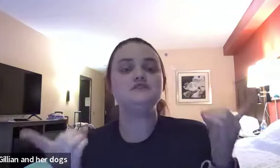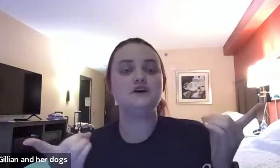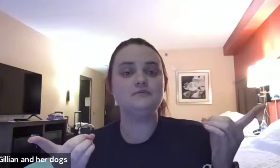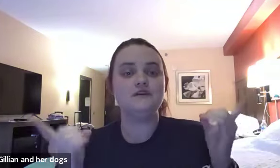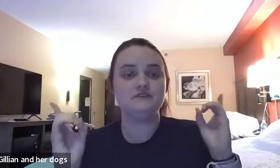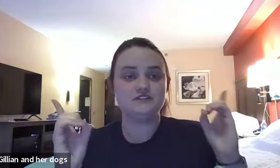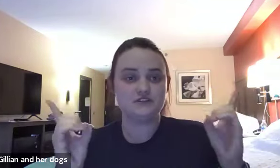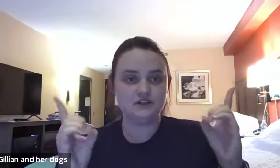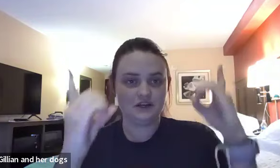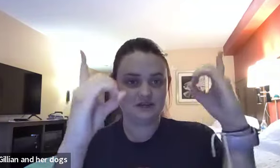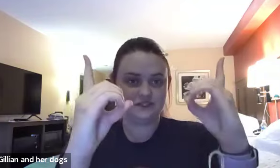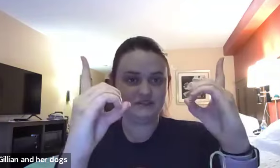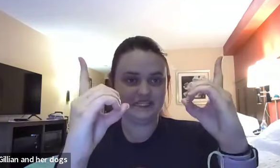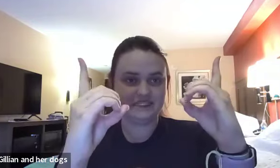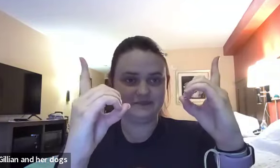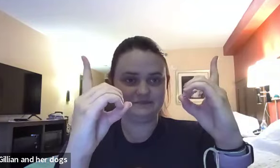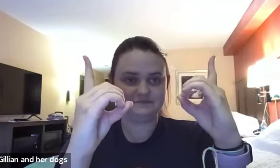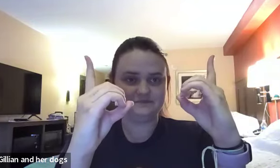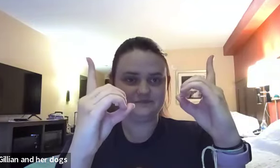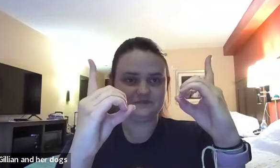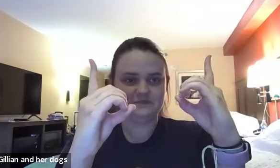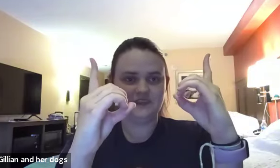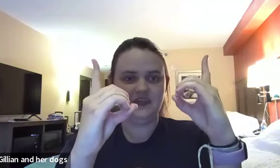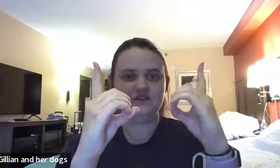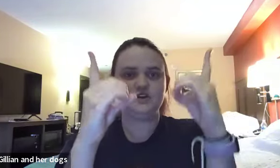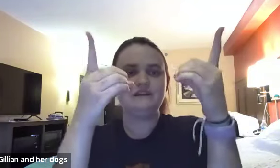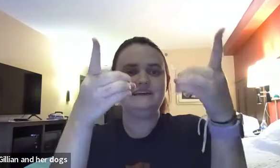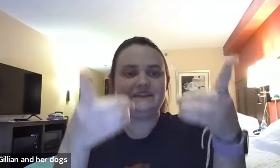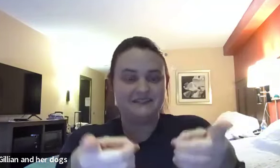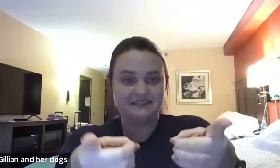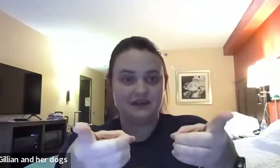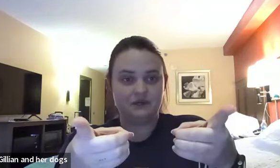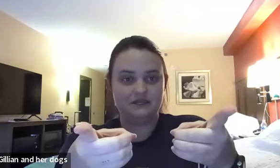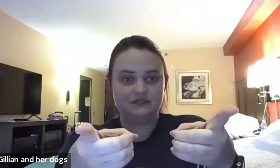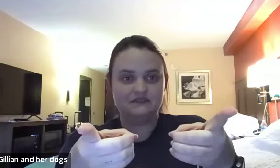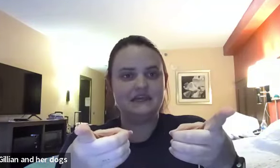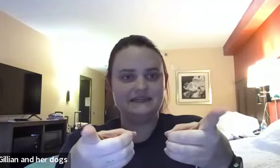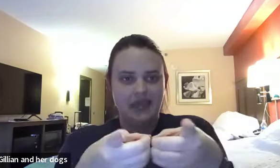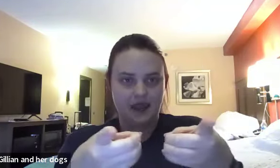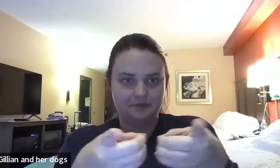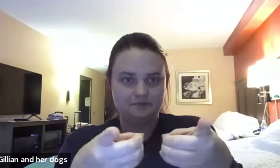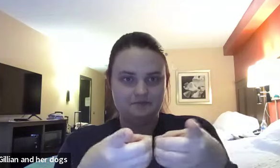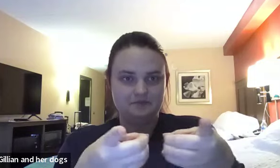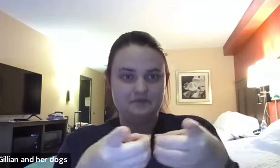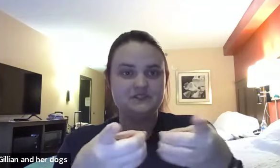So for dessert, you're going to have two D's. You're going to lay them sideways and tap.